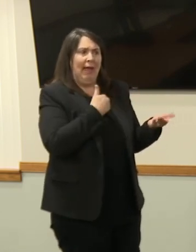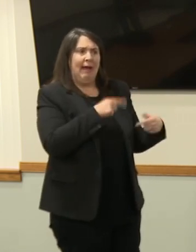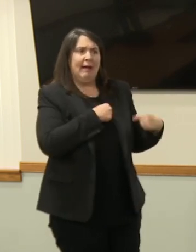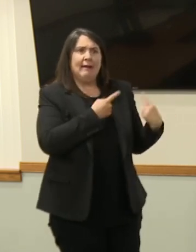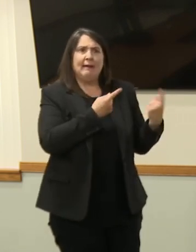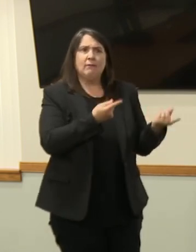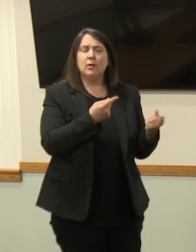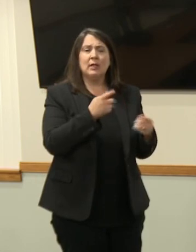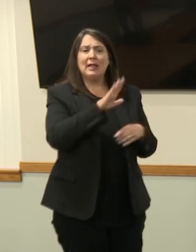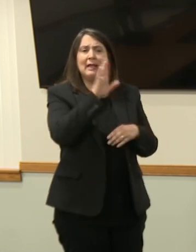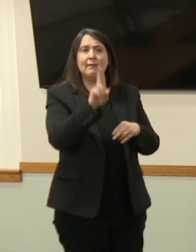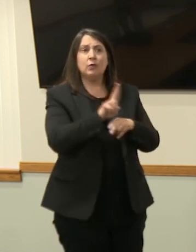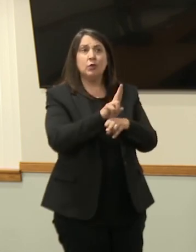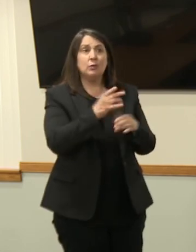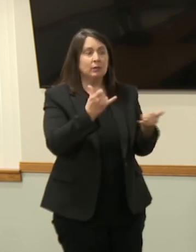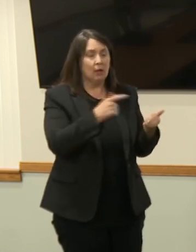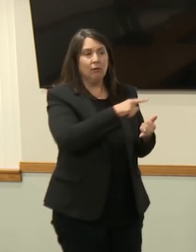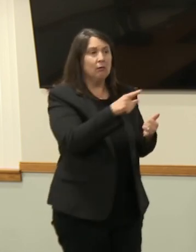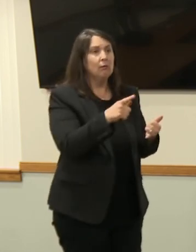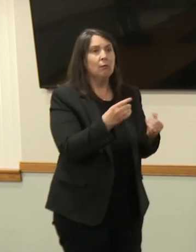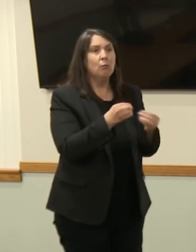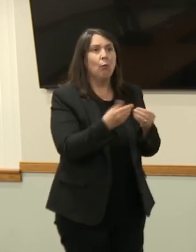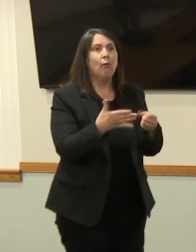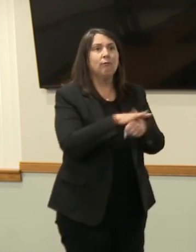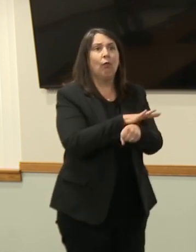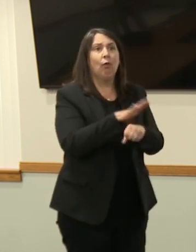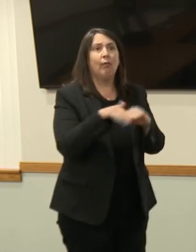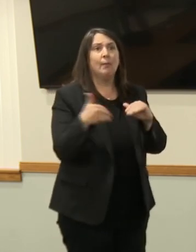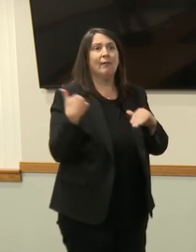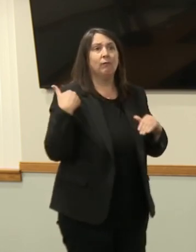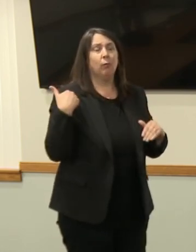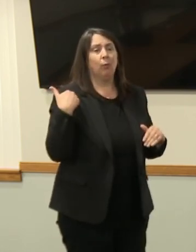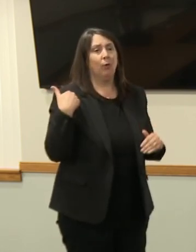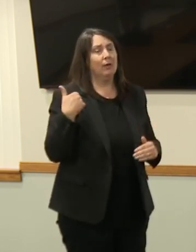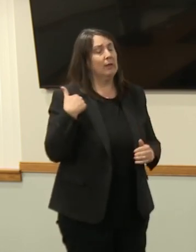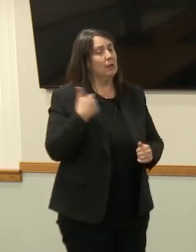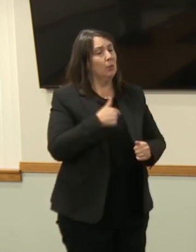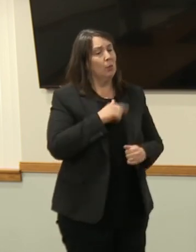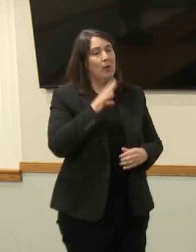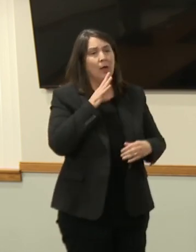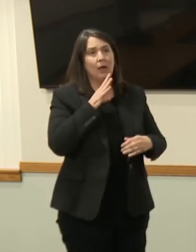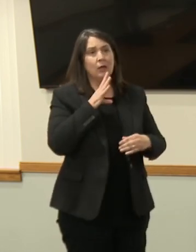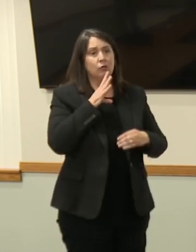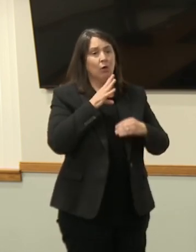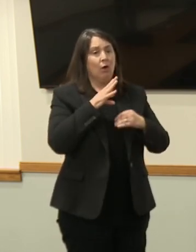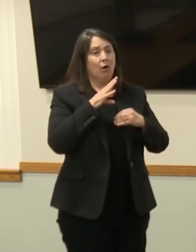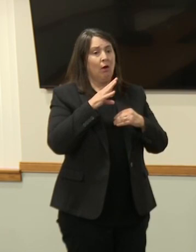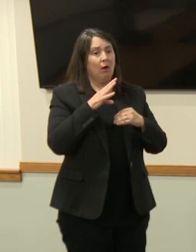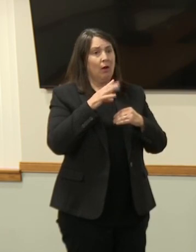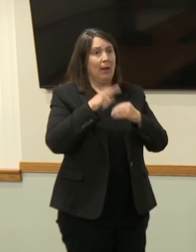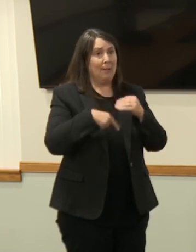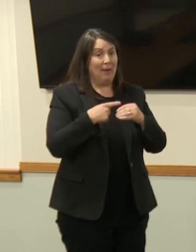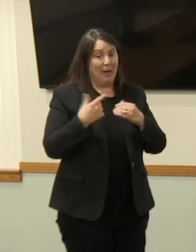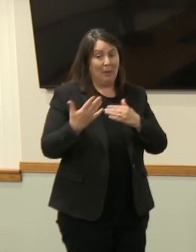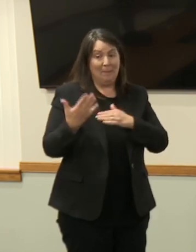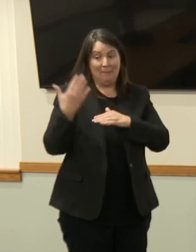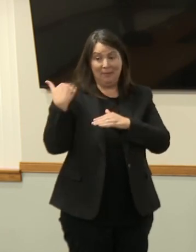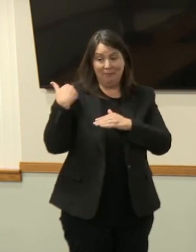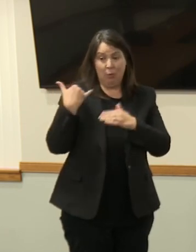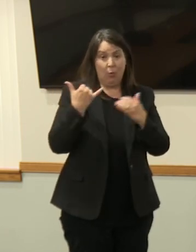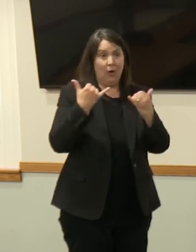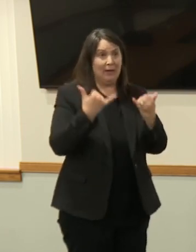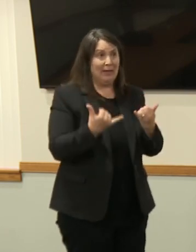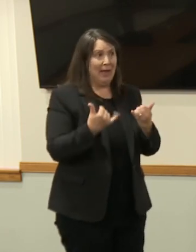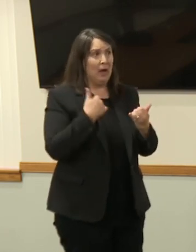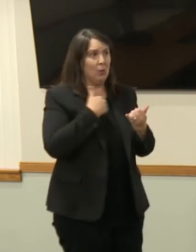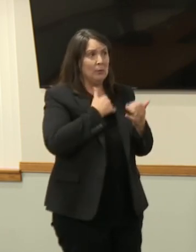so just from an overall comparison, we've always talked about the concern is our healthcare capacity because it's our limited resource we